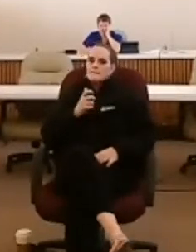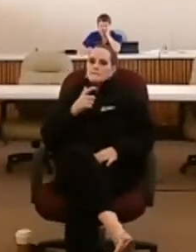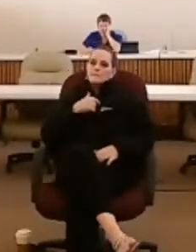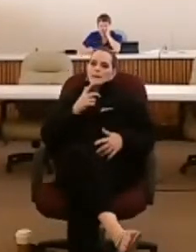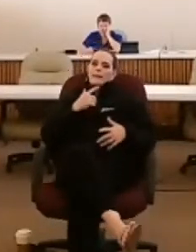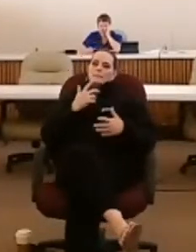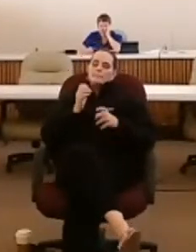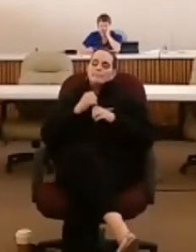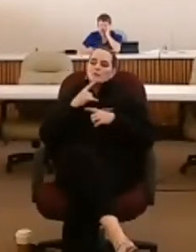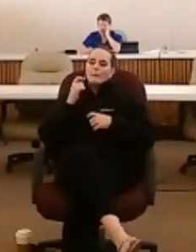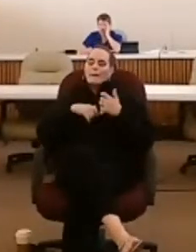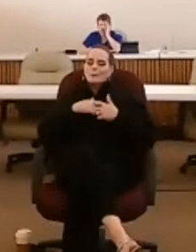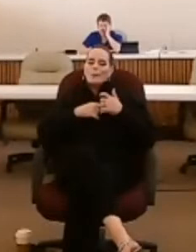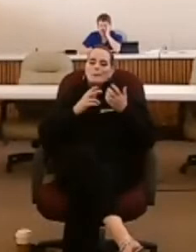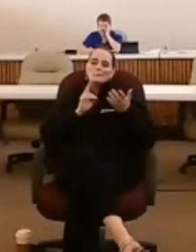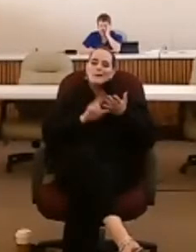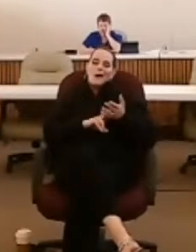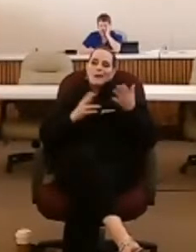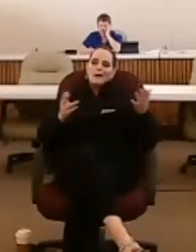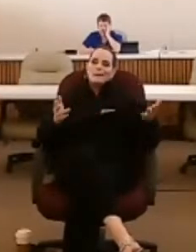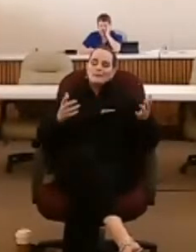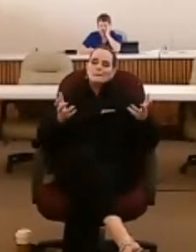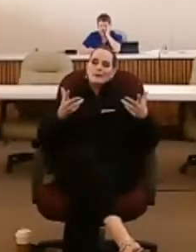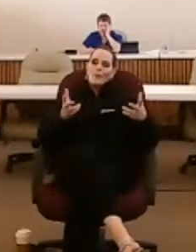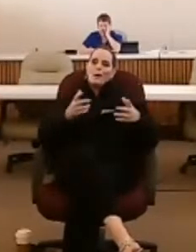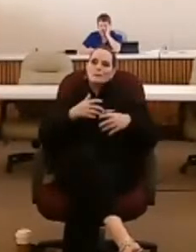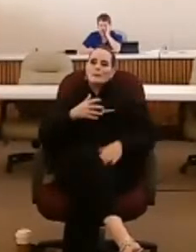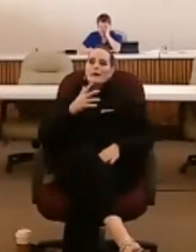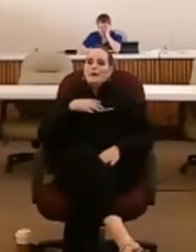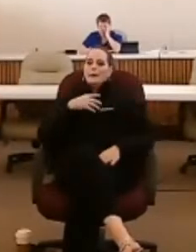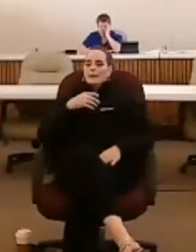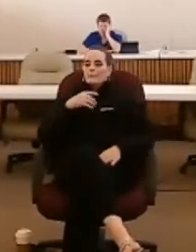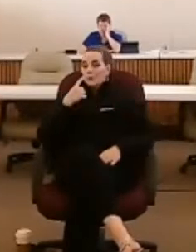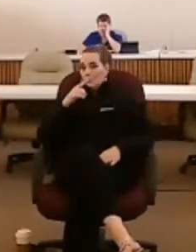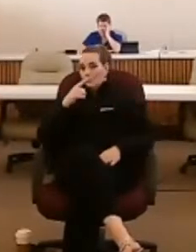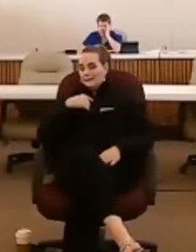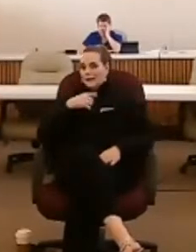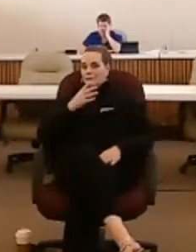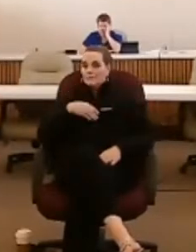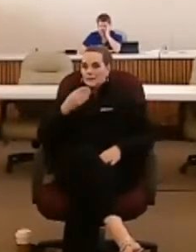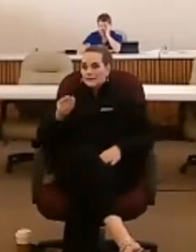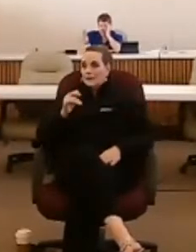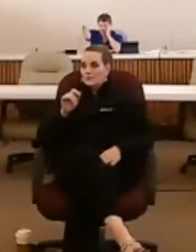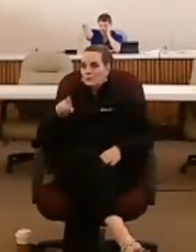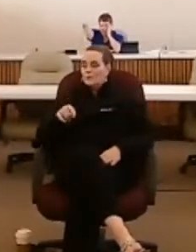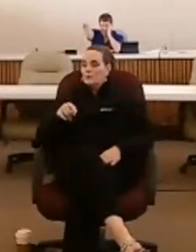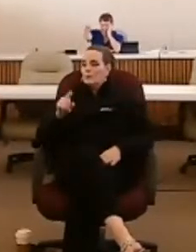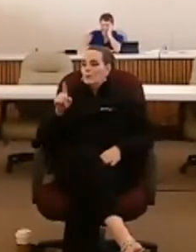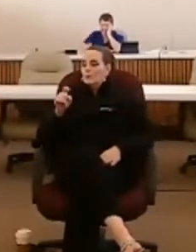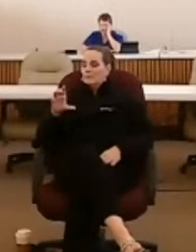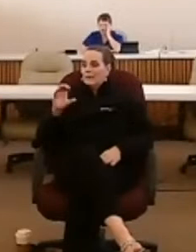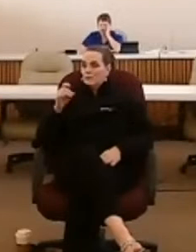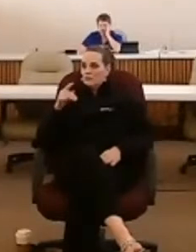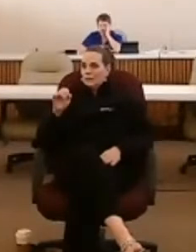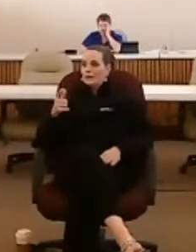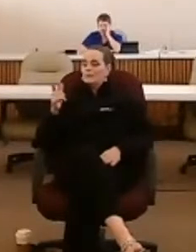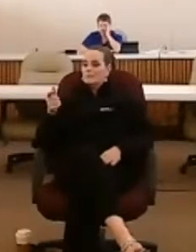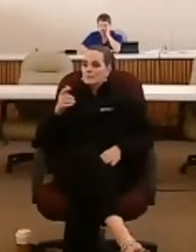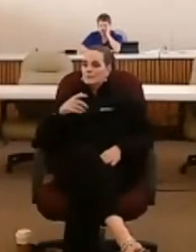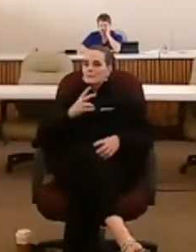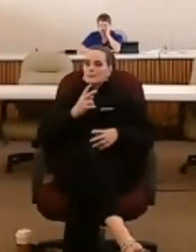had everyone sign That'd be saying that great. they want, so I'd like to give that to you if that's okay. Sure, that would be great. Yeah. You can give it to Craig behind you.